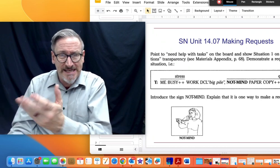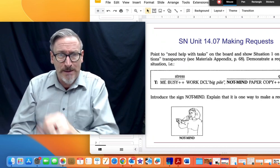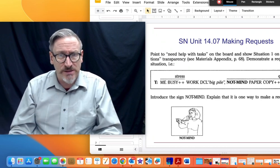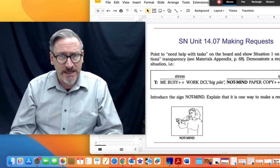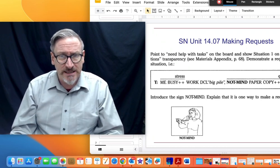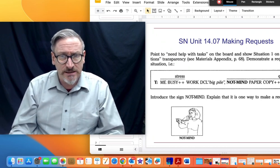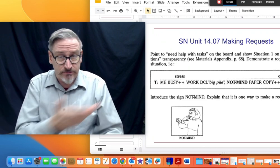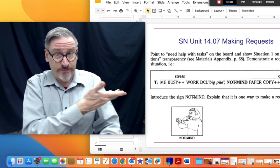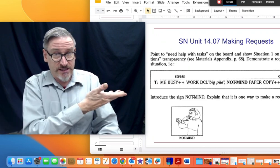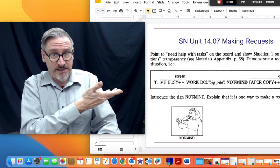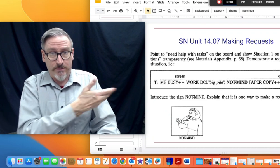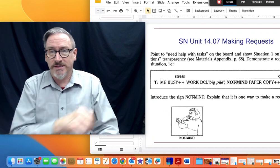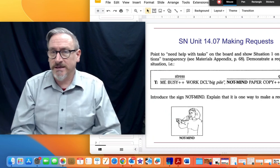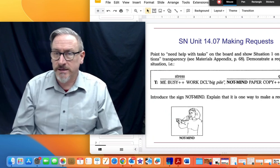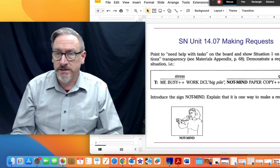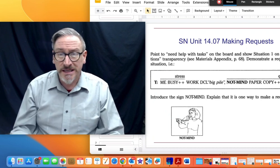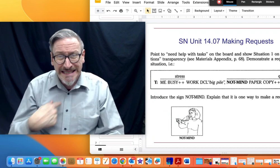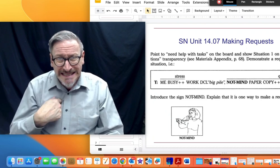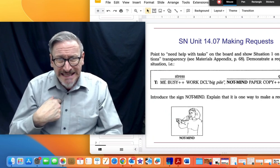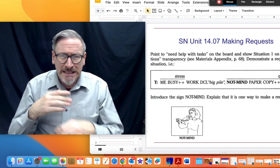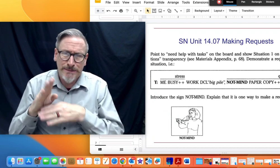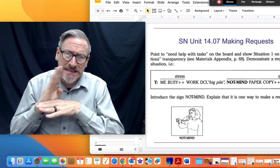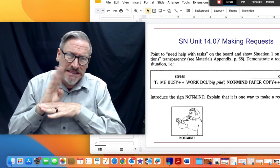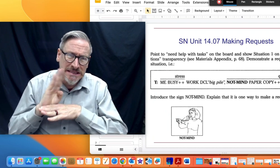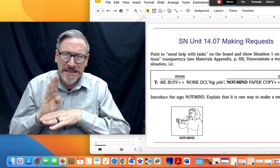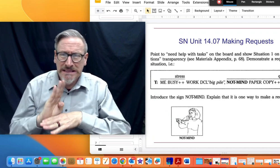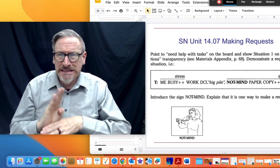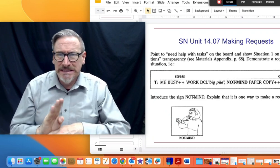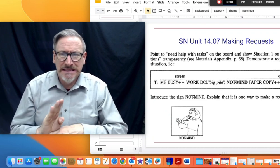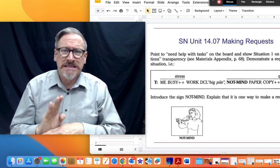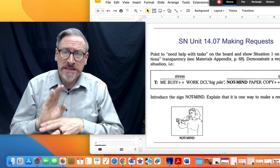this example sentence.